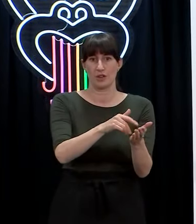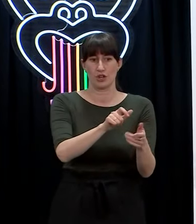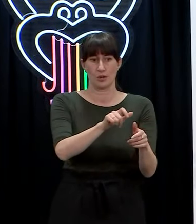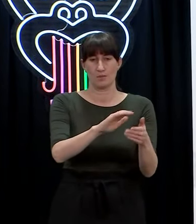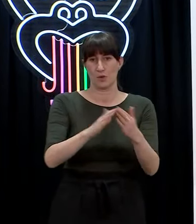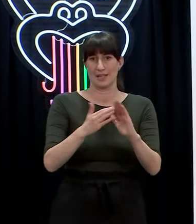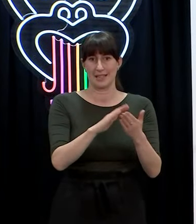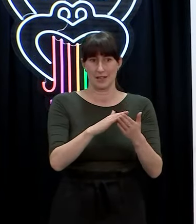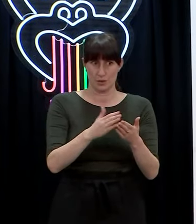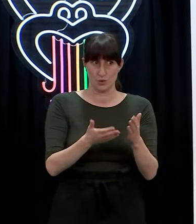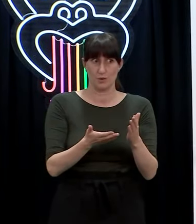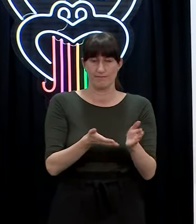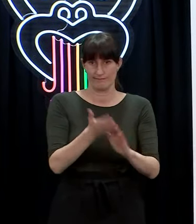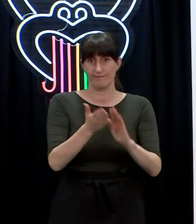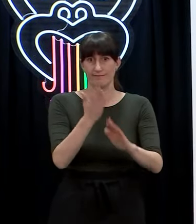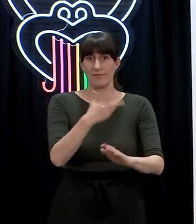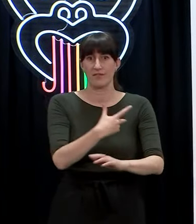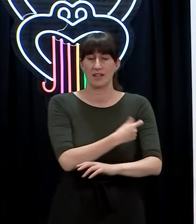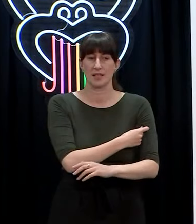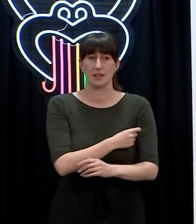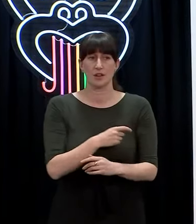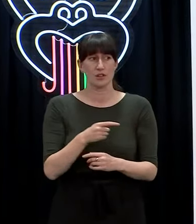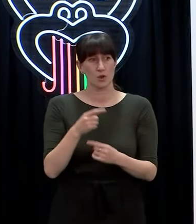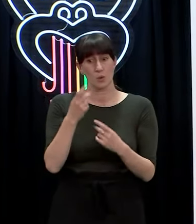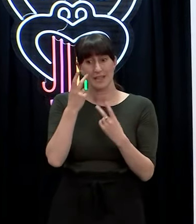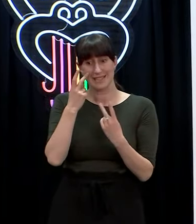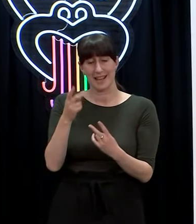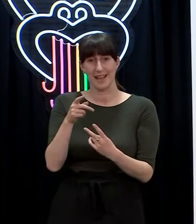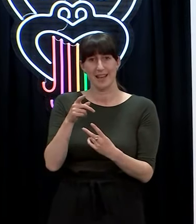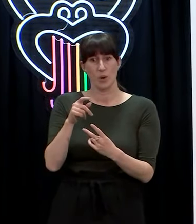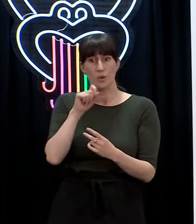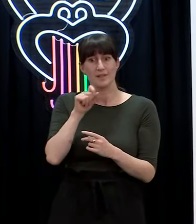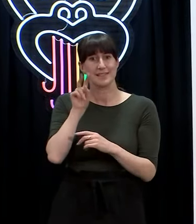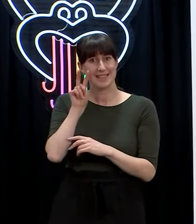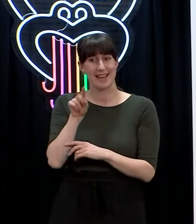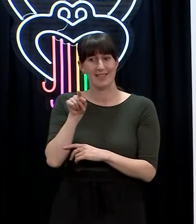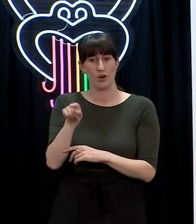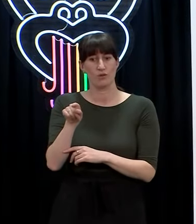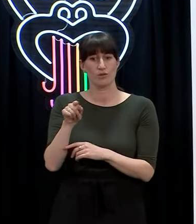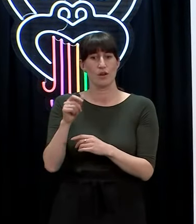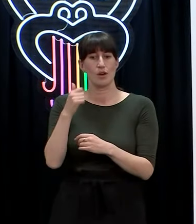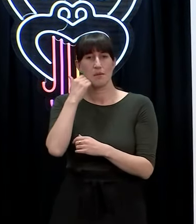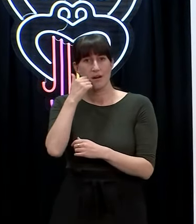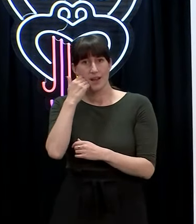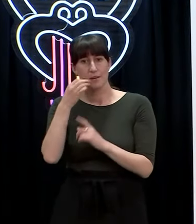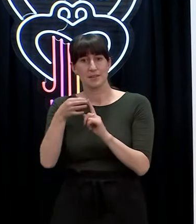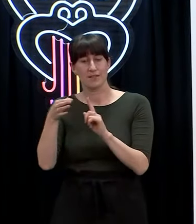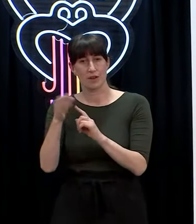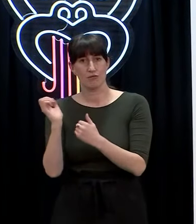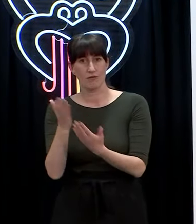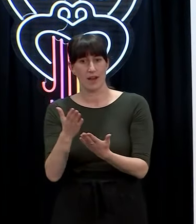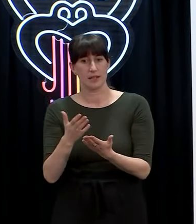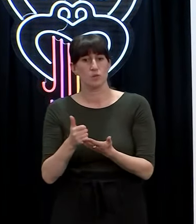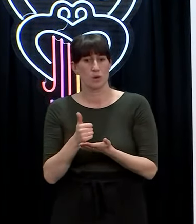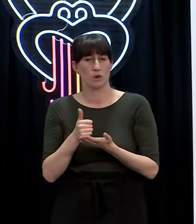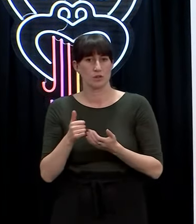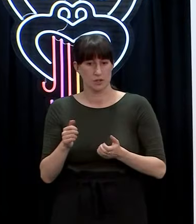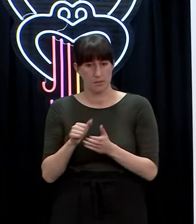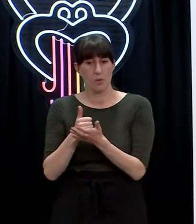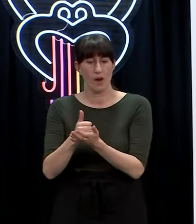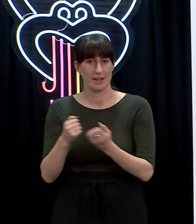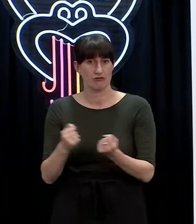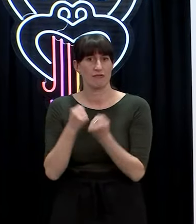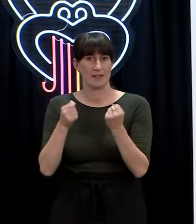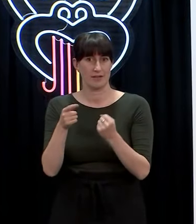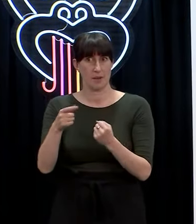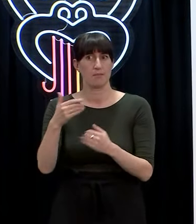strengthening of both the relationships and of those providers with further investment off the back of both the vaccination program and also the outbreak response. We'll come here and then